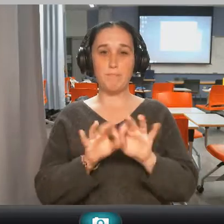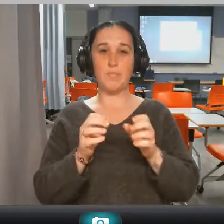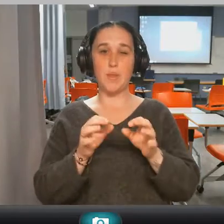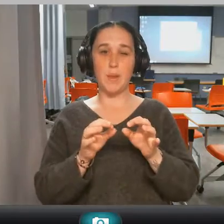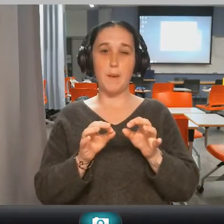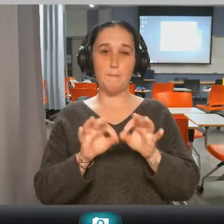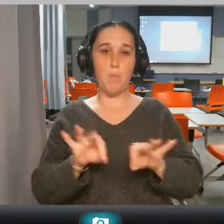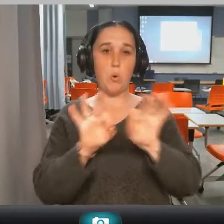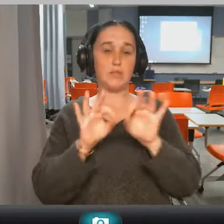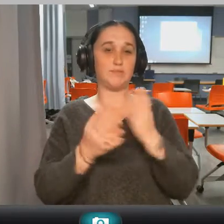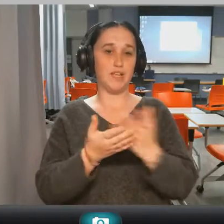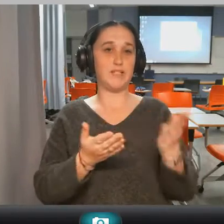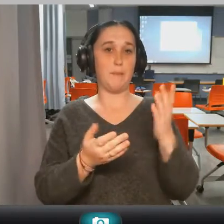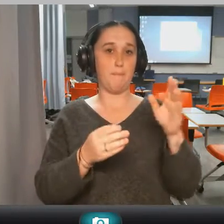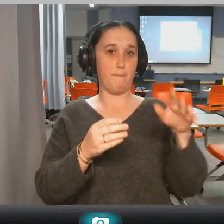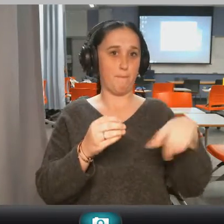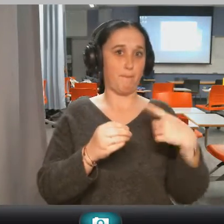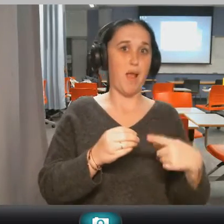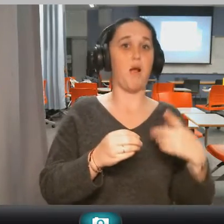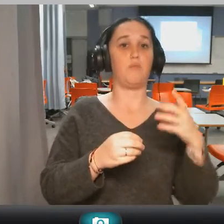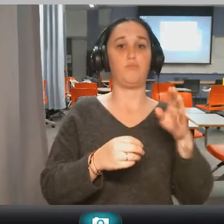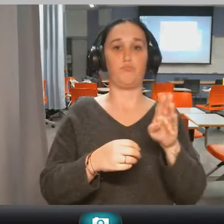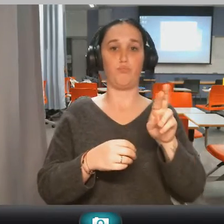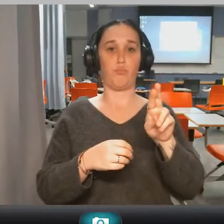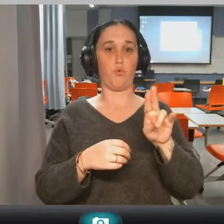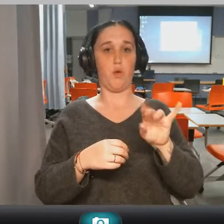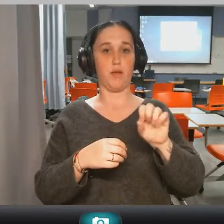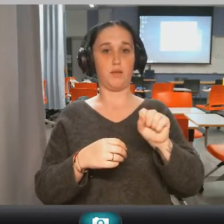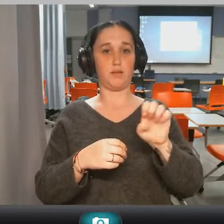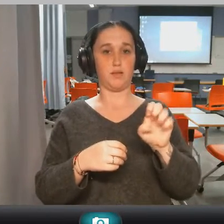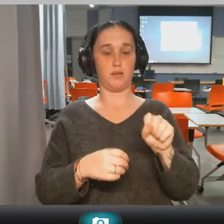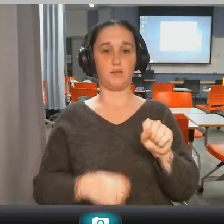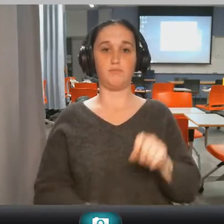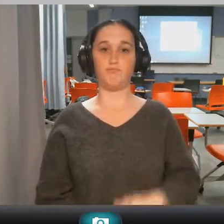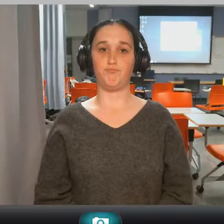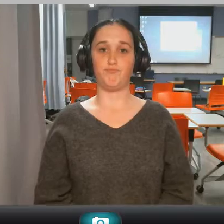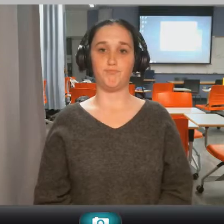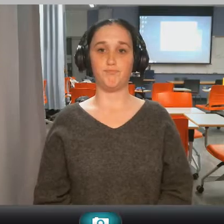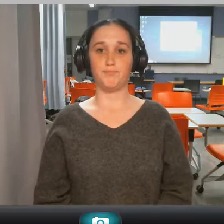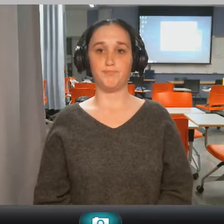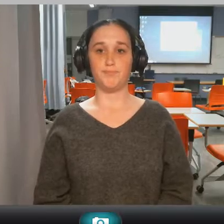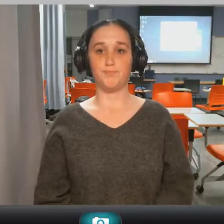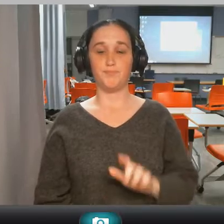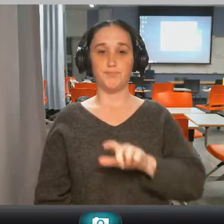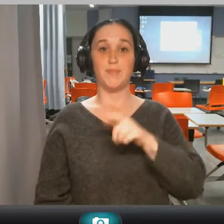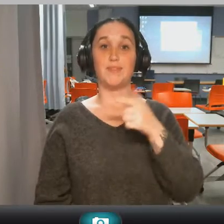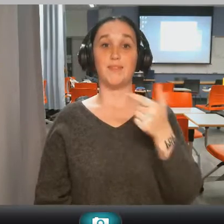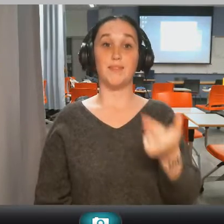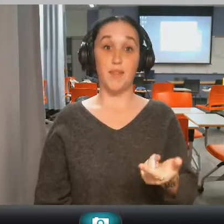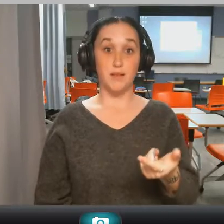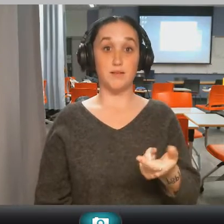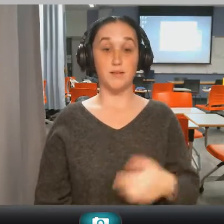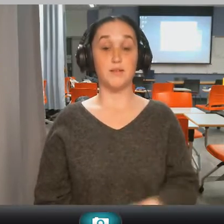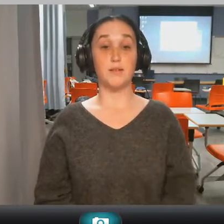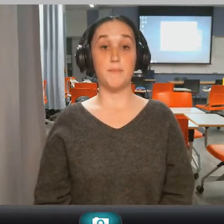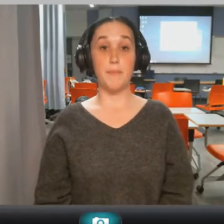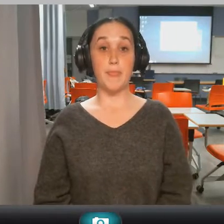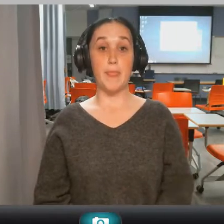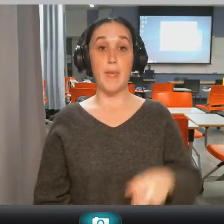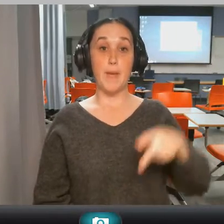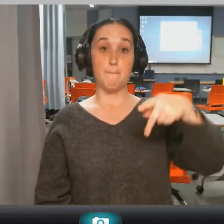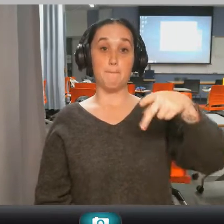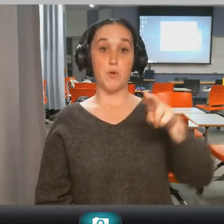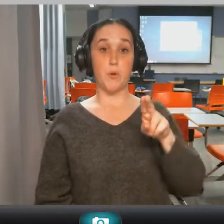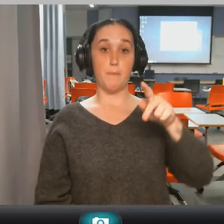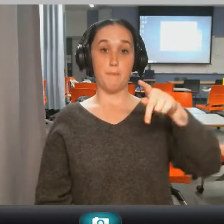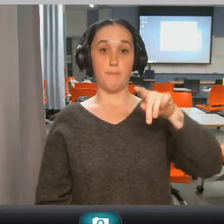again, the body will heal itself too. Next things are pupils. Pupils are the tiny black dots